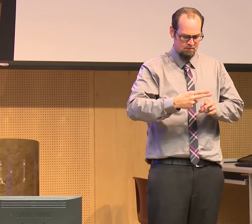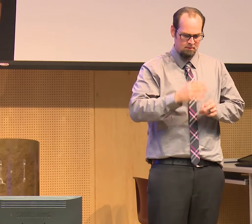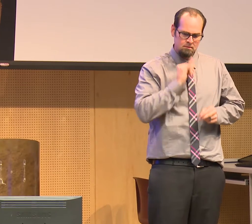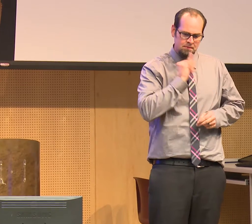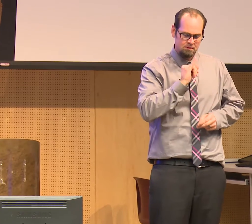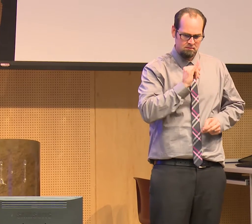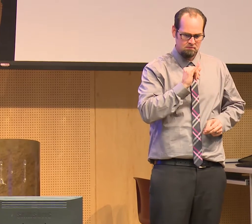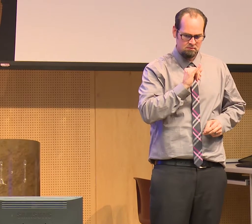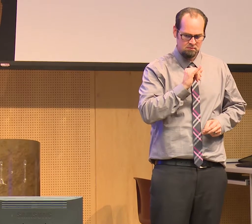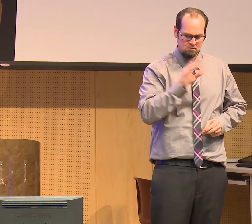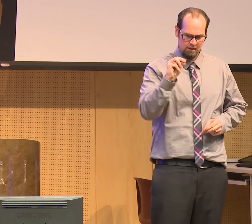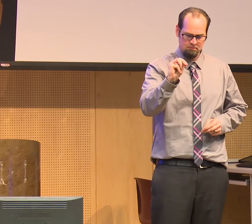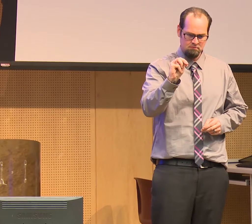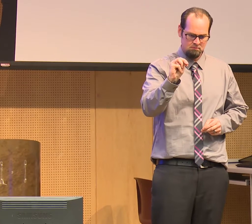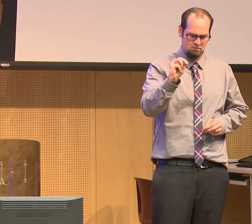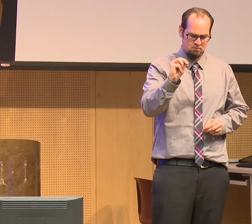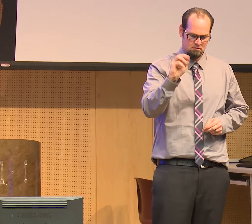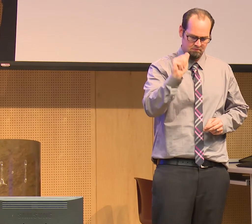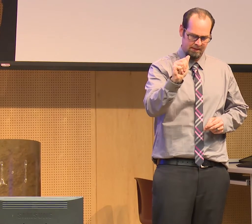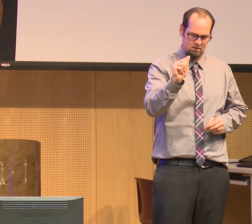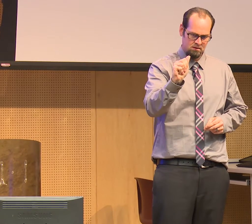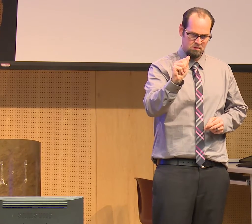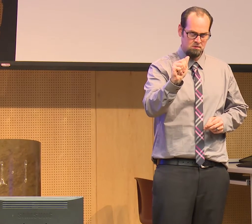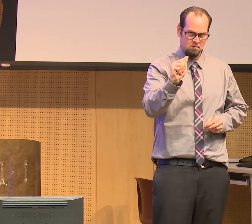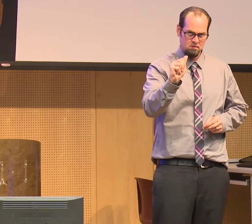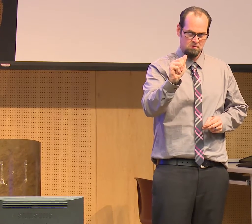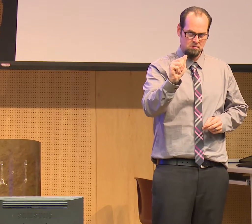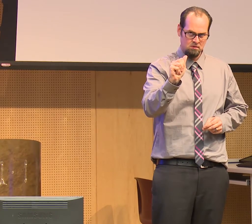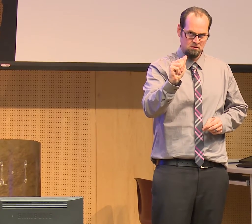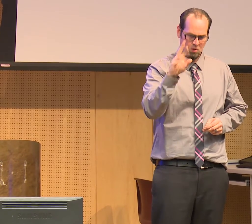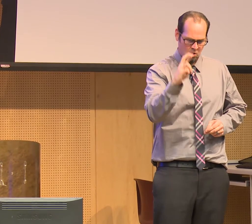"My name is